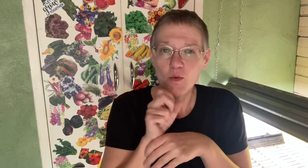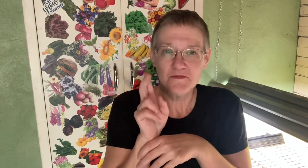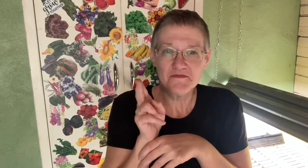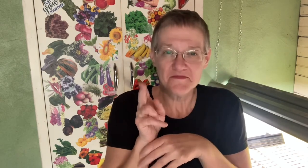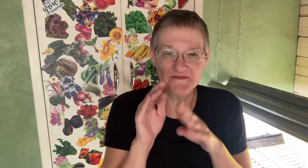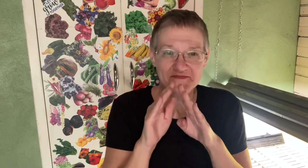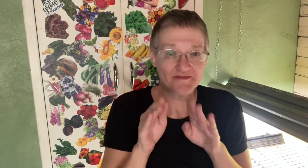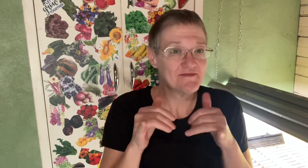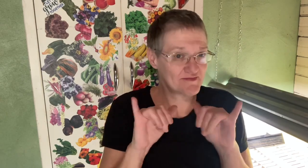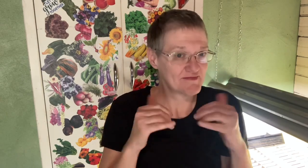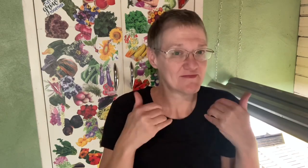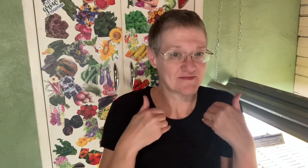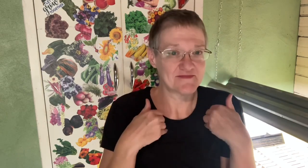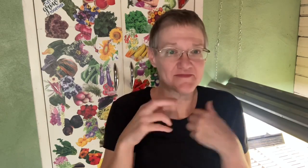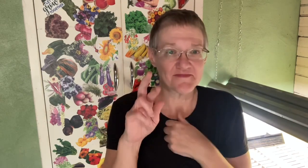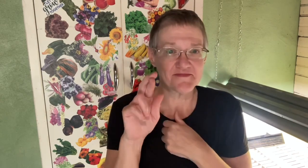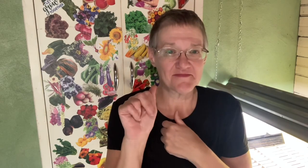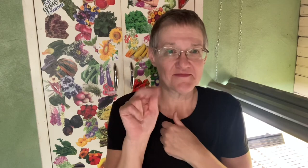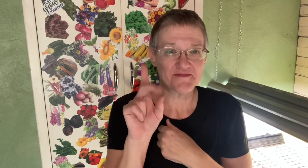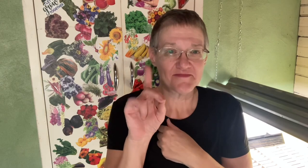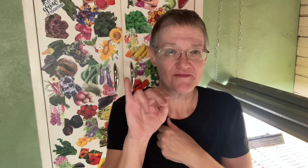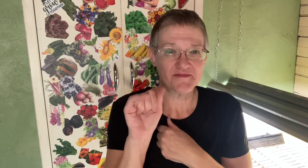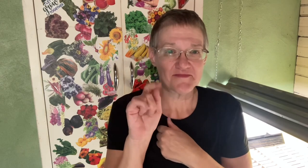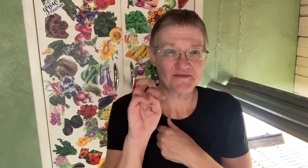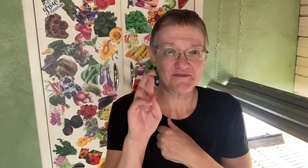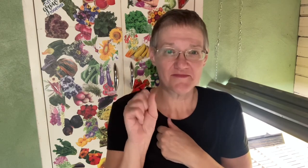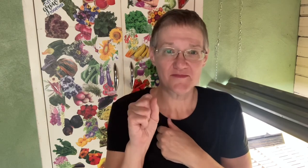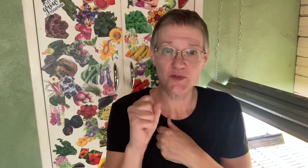This is an old historic house, and we still have those old